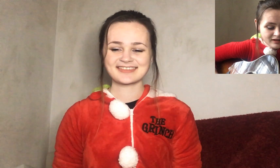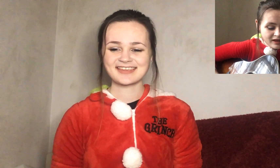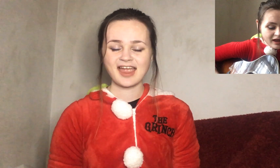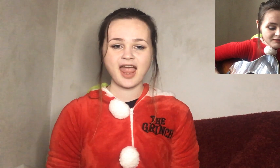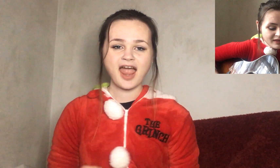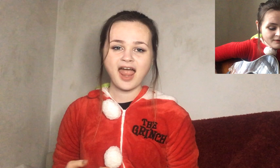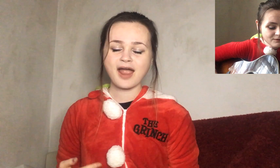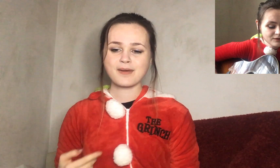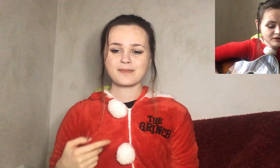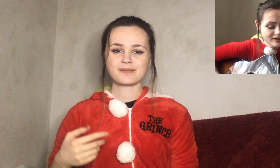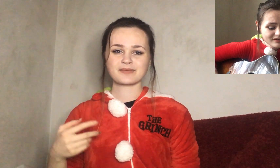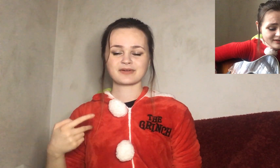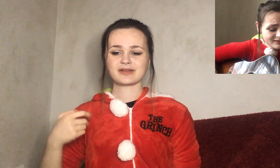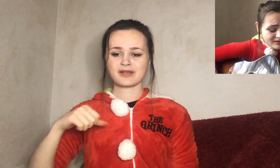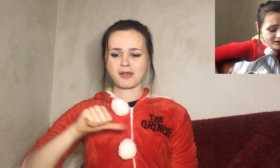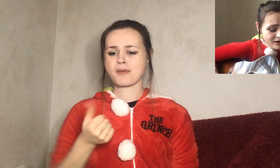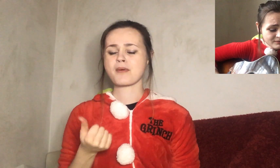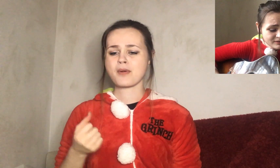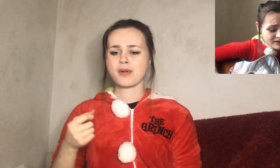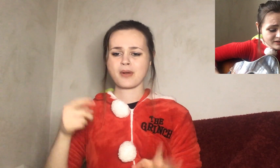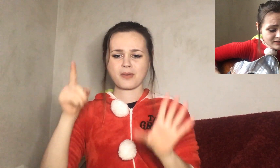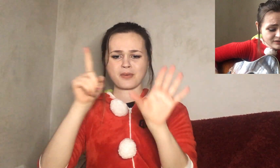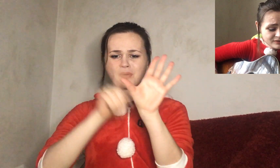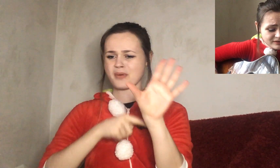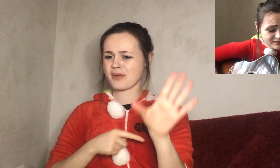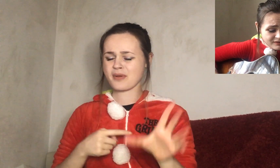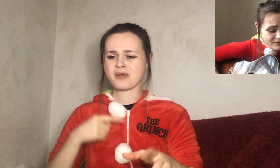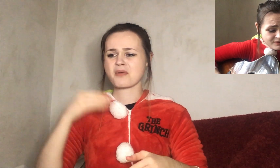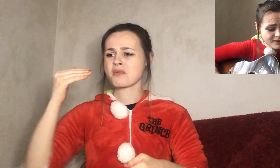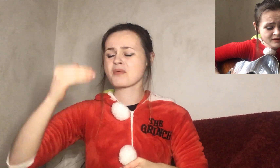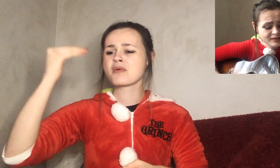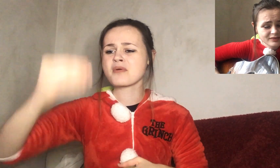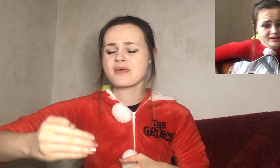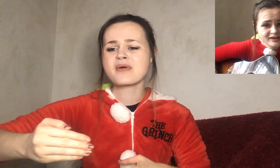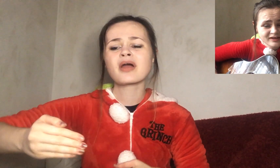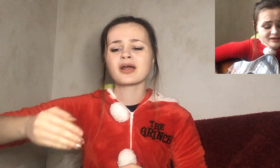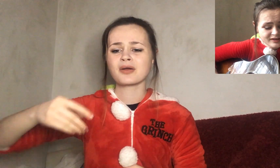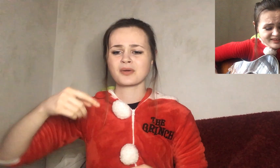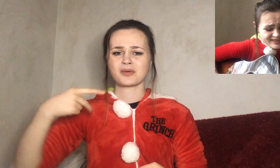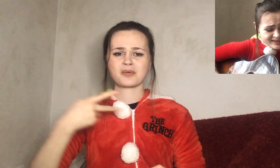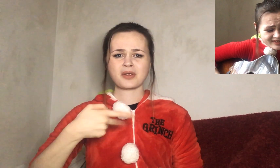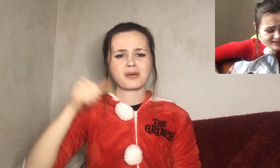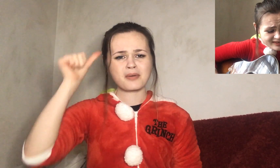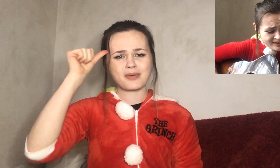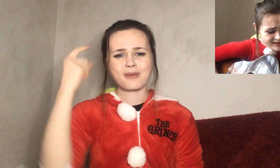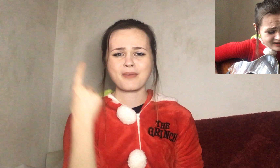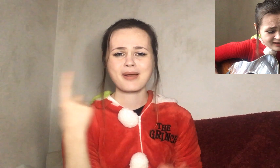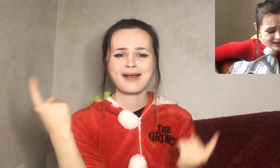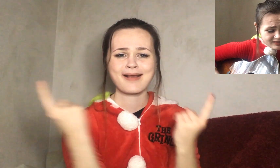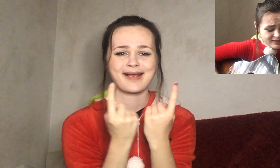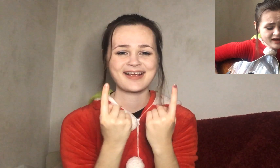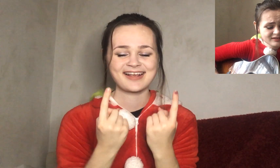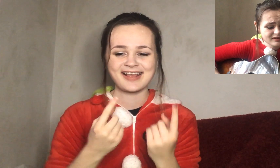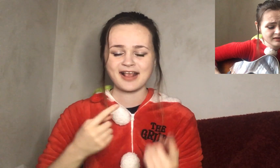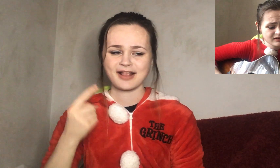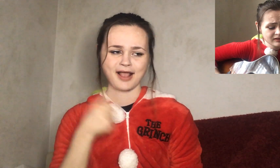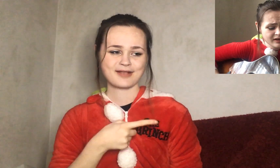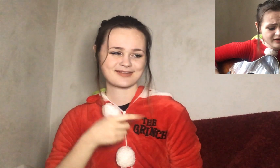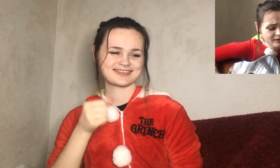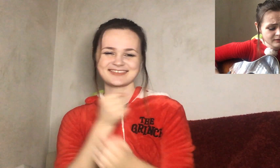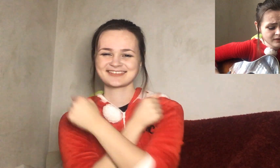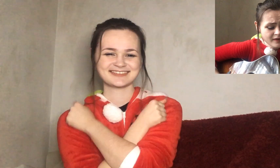dark. And then for years to come, we'll always know one thing. That's